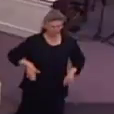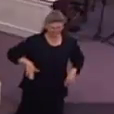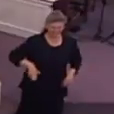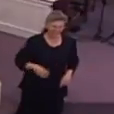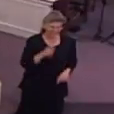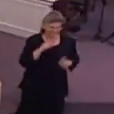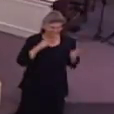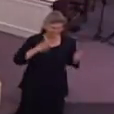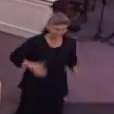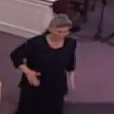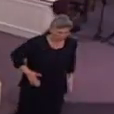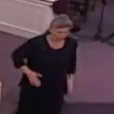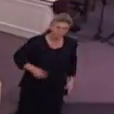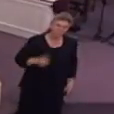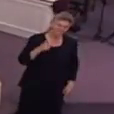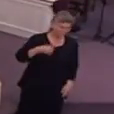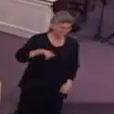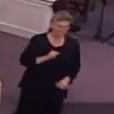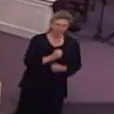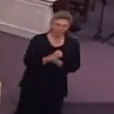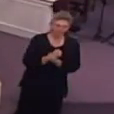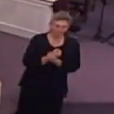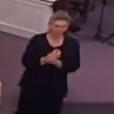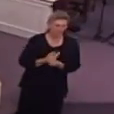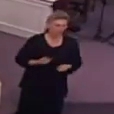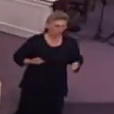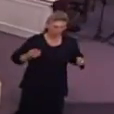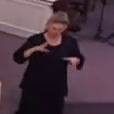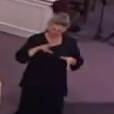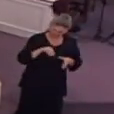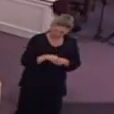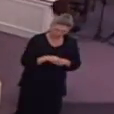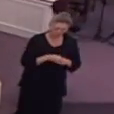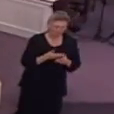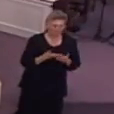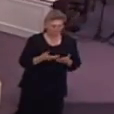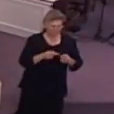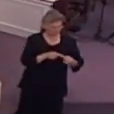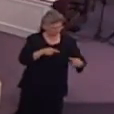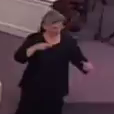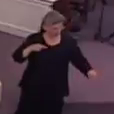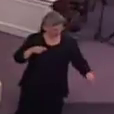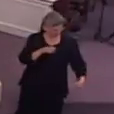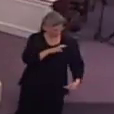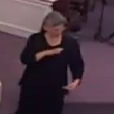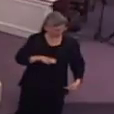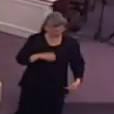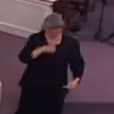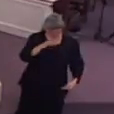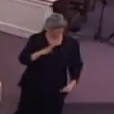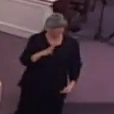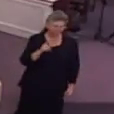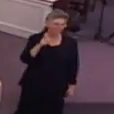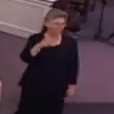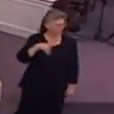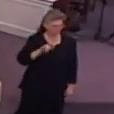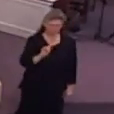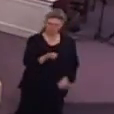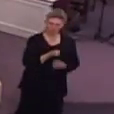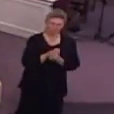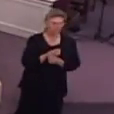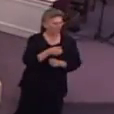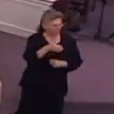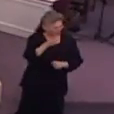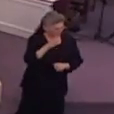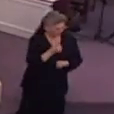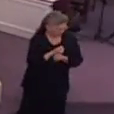loved me. Come on, while we were doing things that was contrary to God and His ways, He loved us. God so loved the